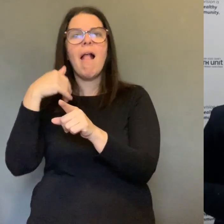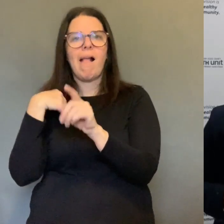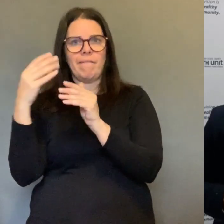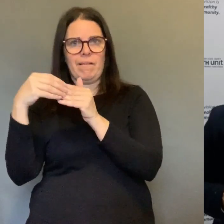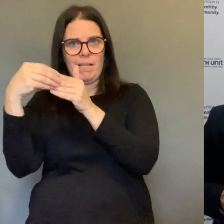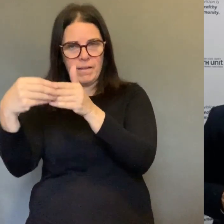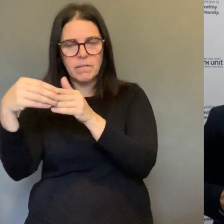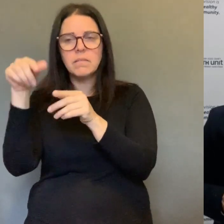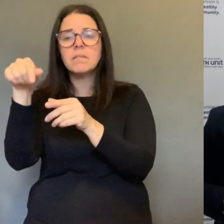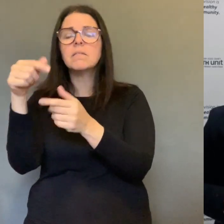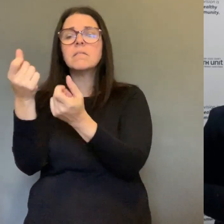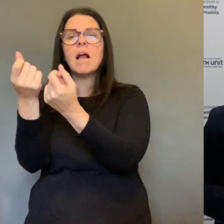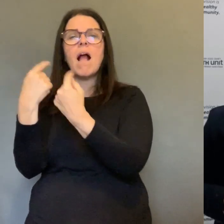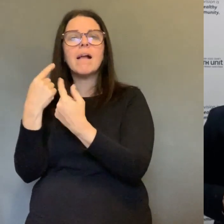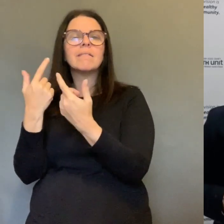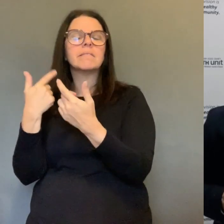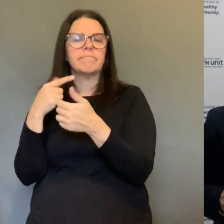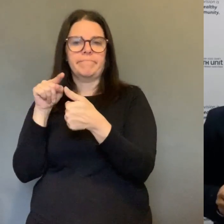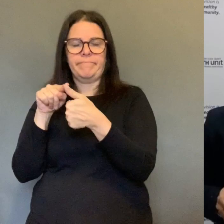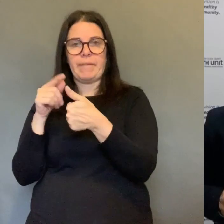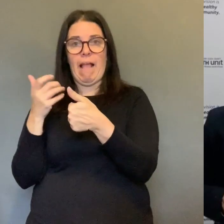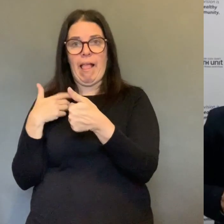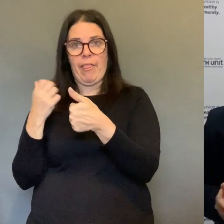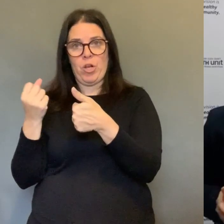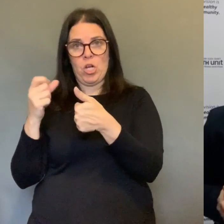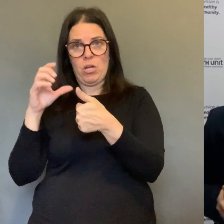computer, or if you do not have the ability